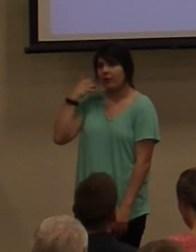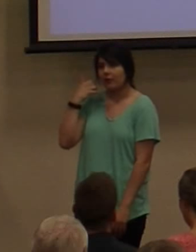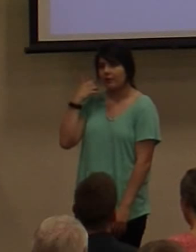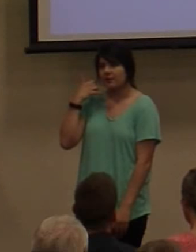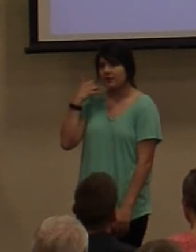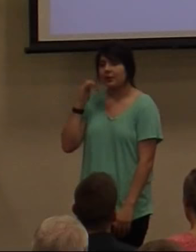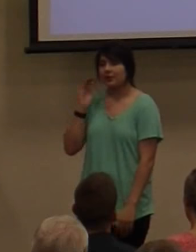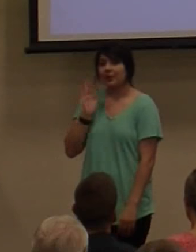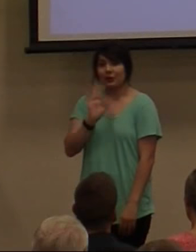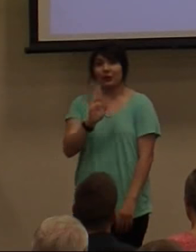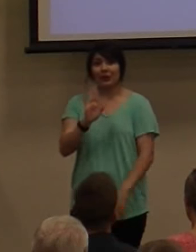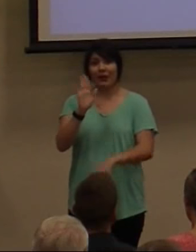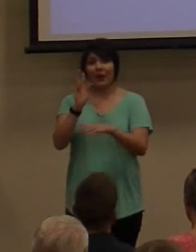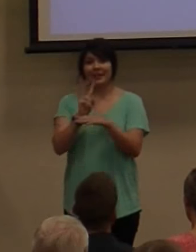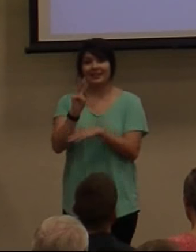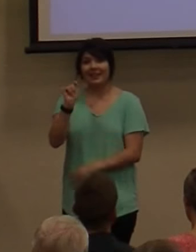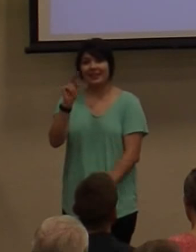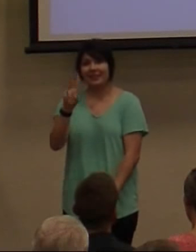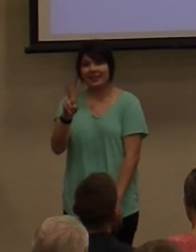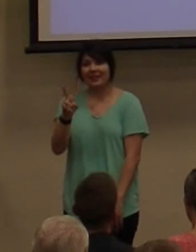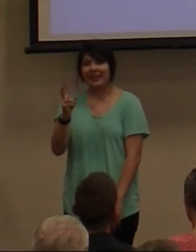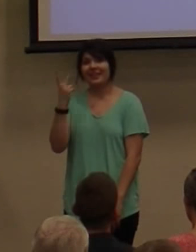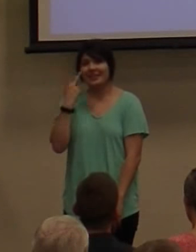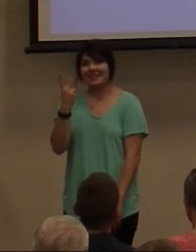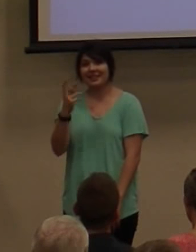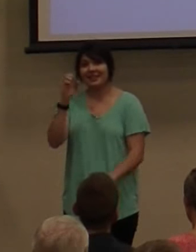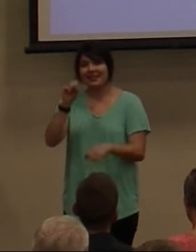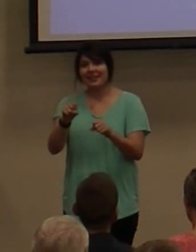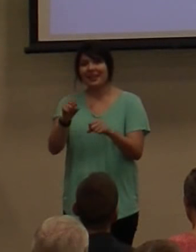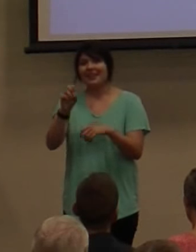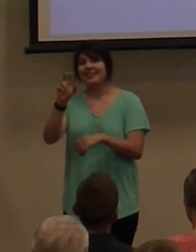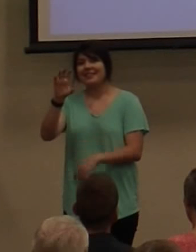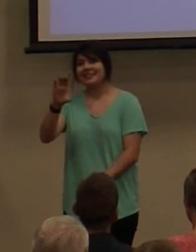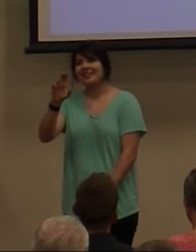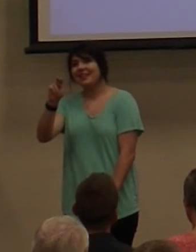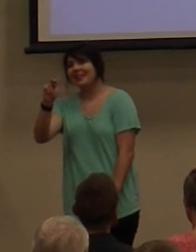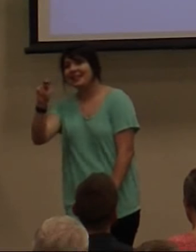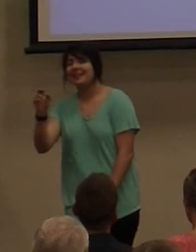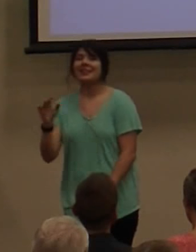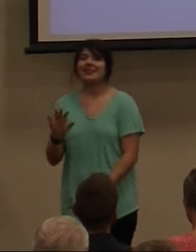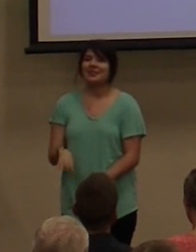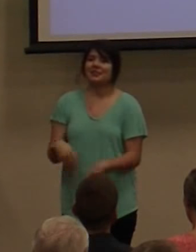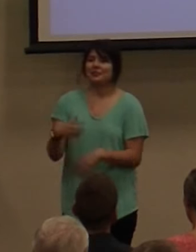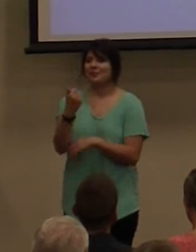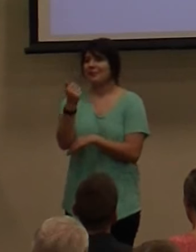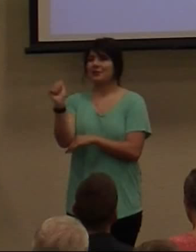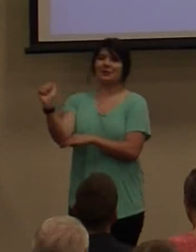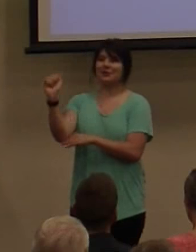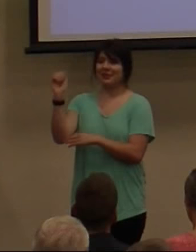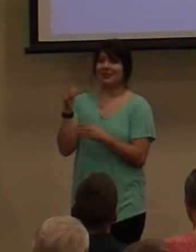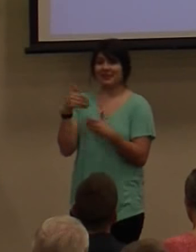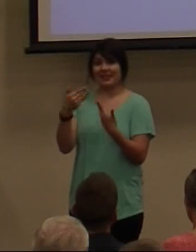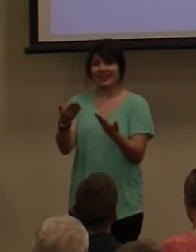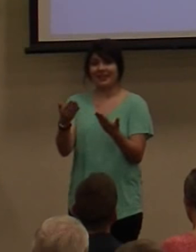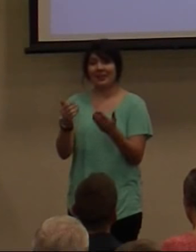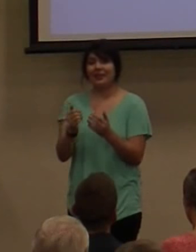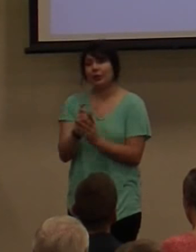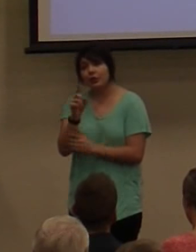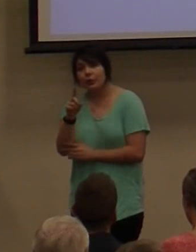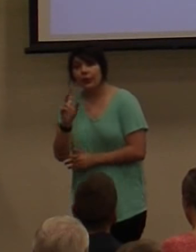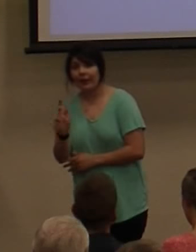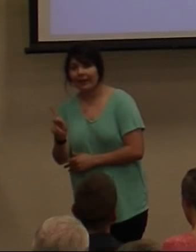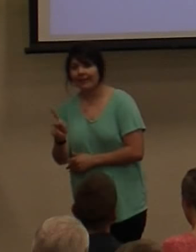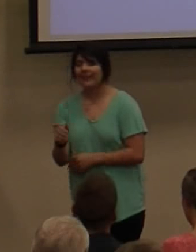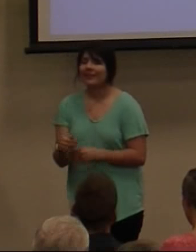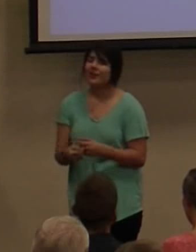on TV. We can see you on CNN. There's a revolution where you are. Are you okay?" It was good